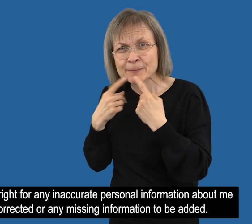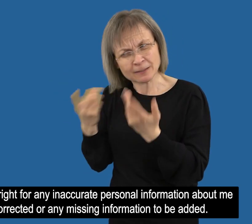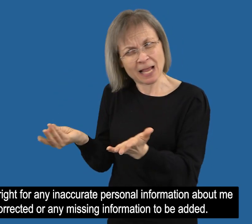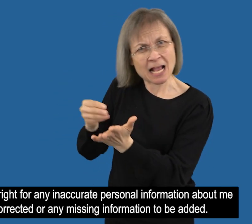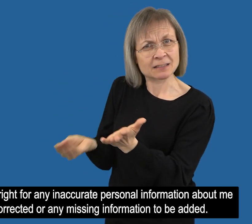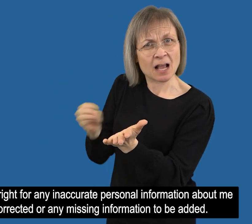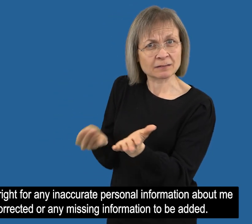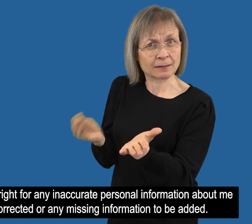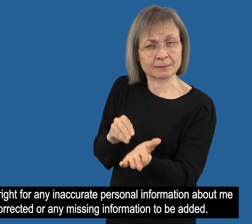added.